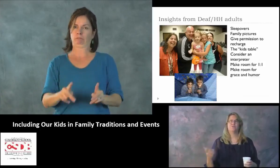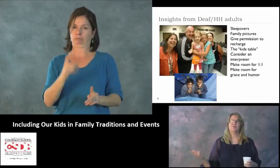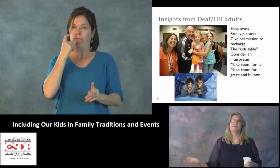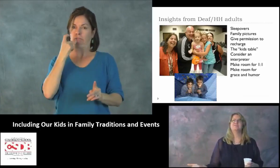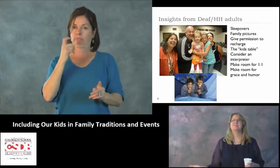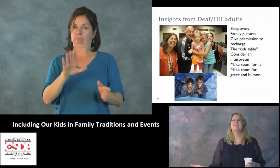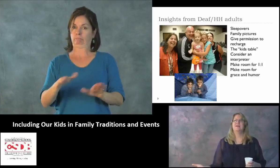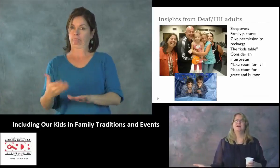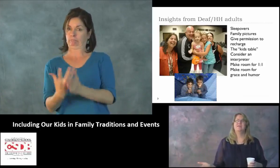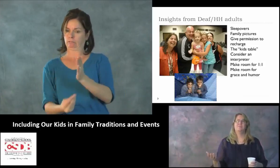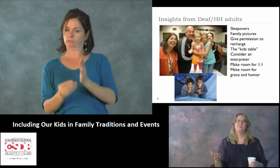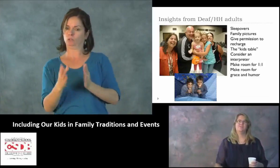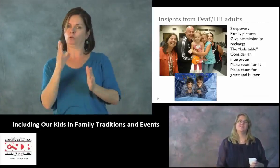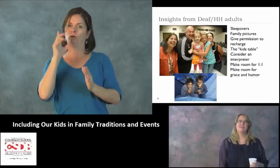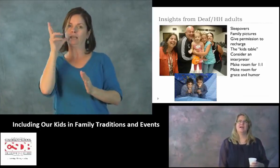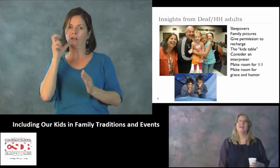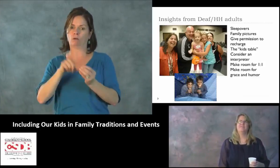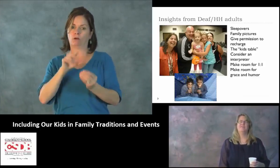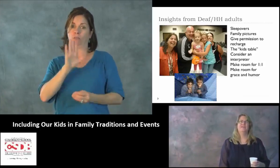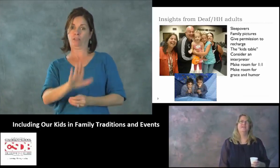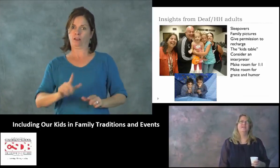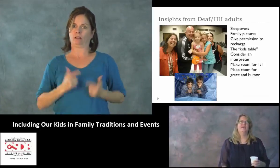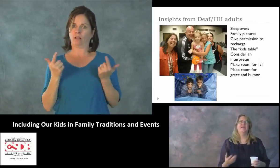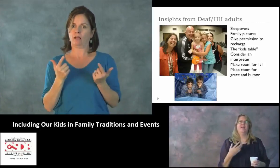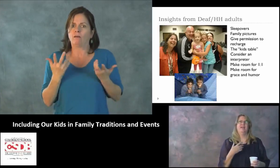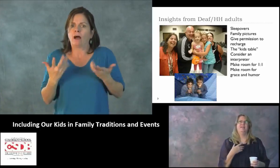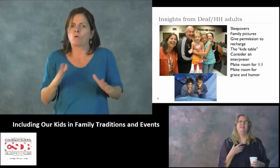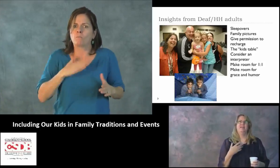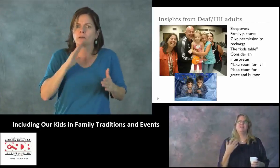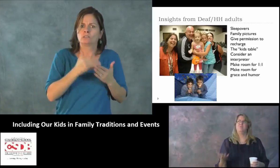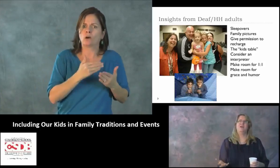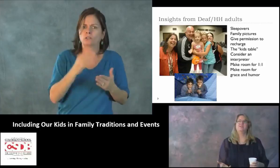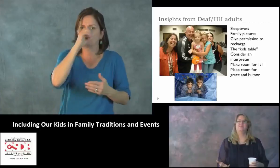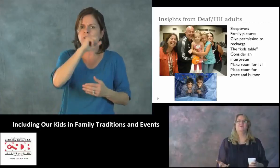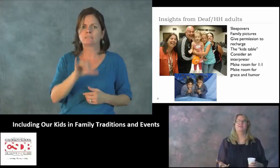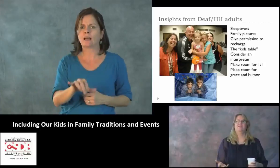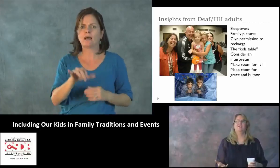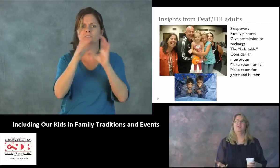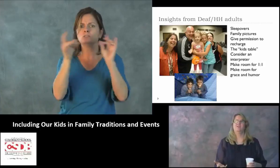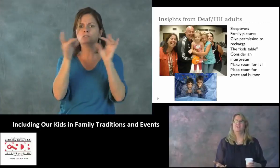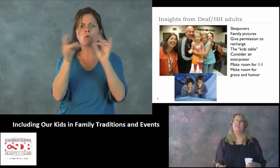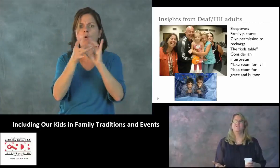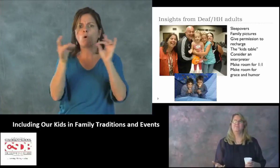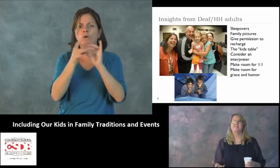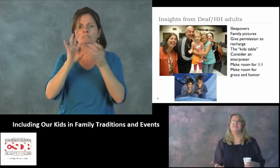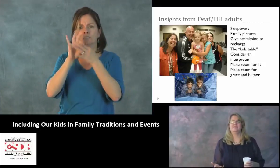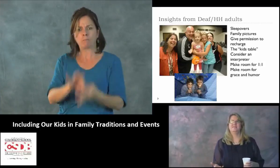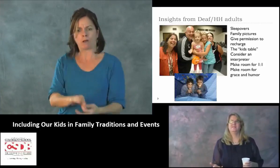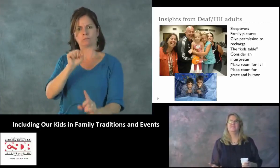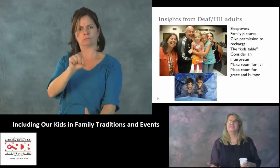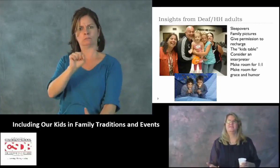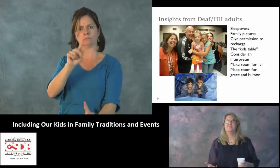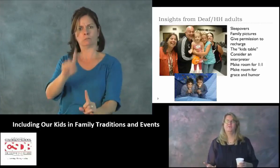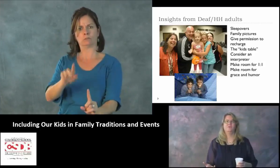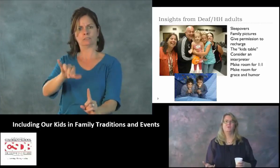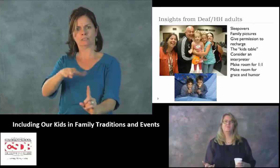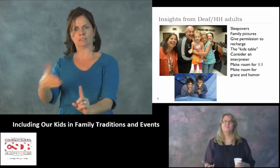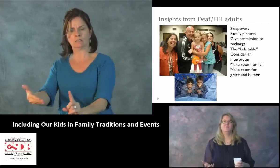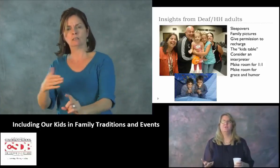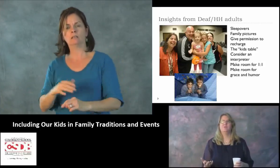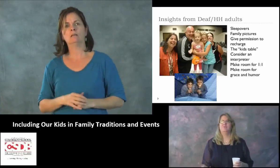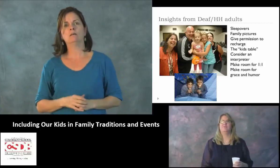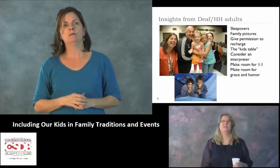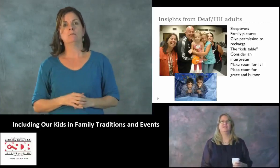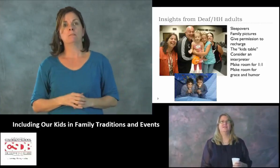hear the stories of the person's life, and that's why I didn't want our daughter to miss it. So it